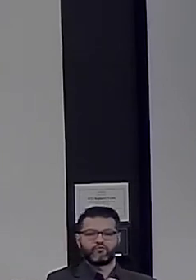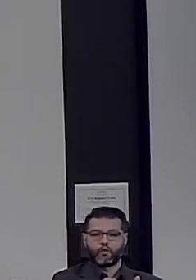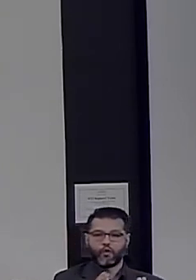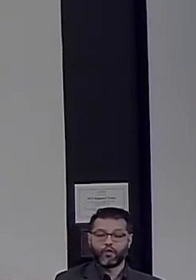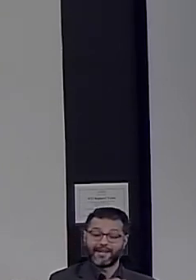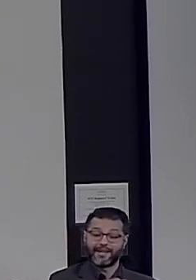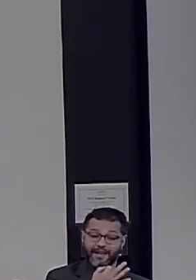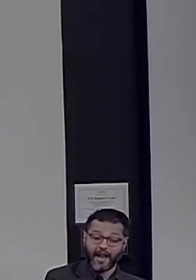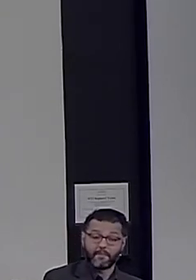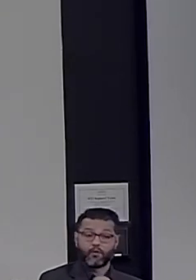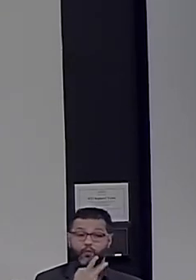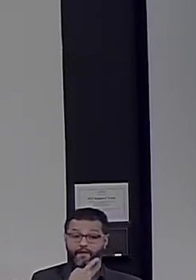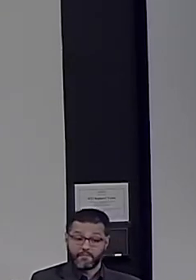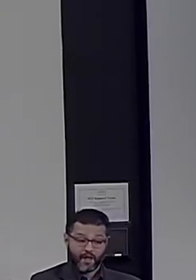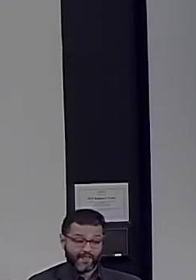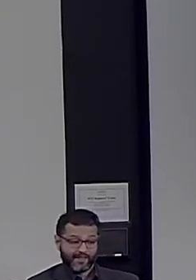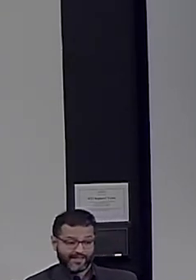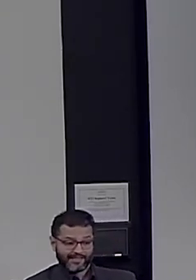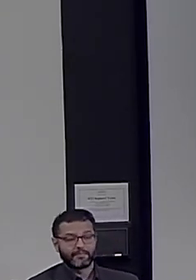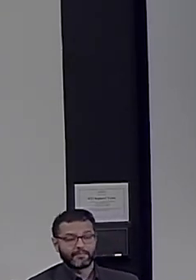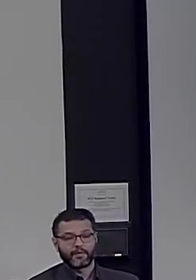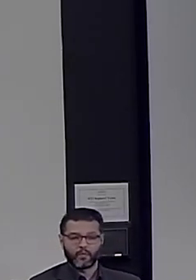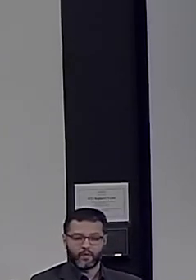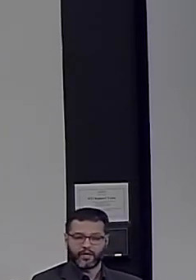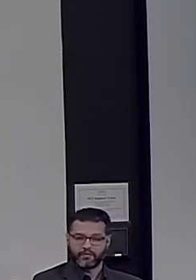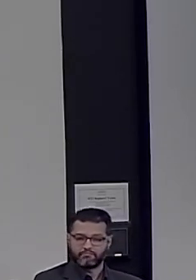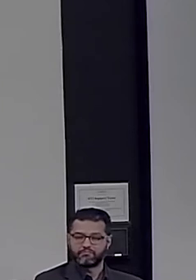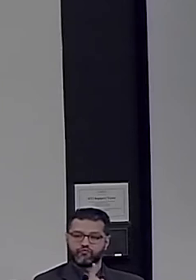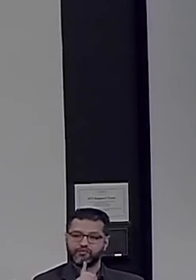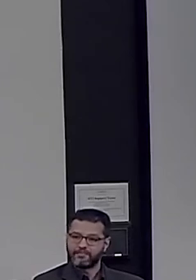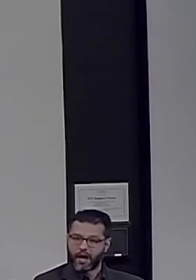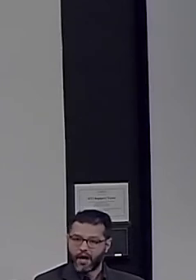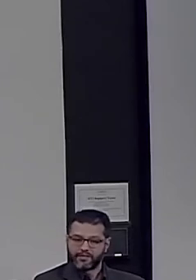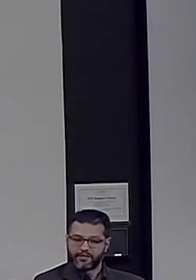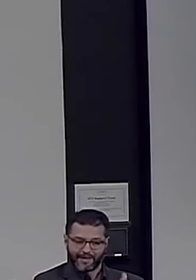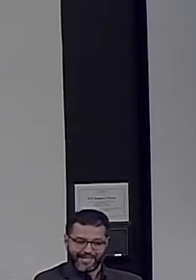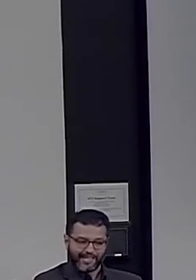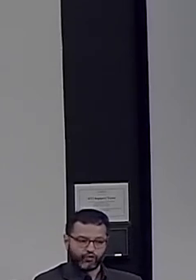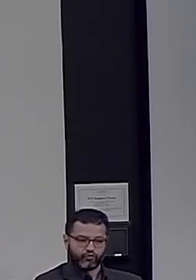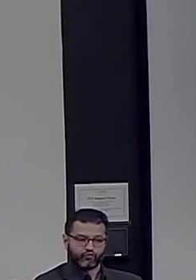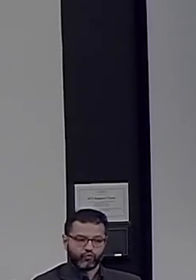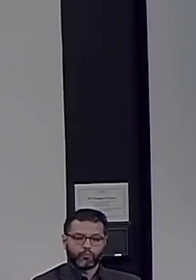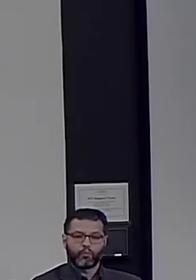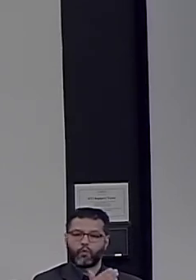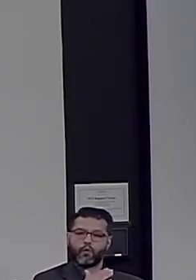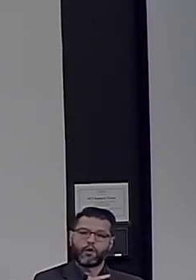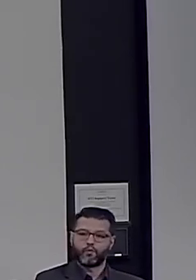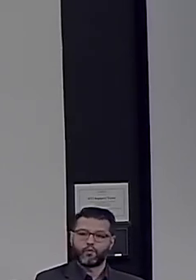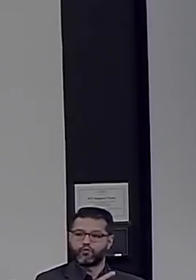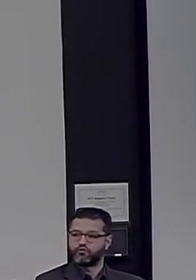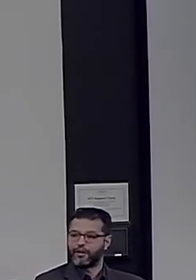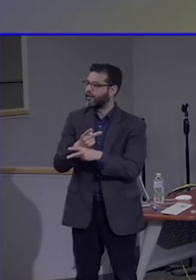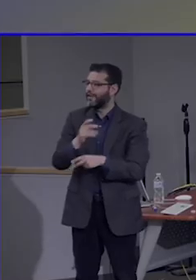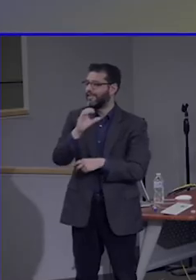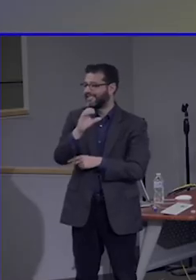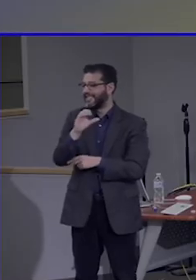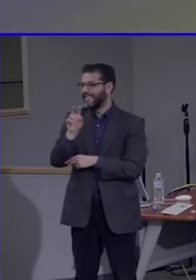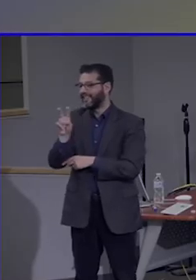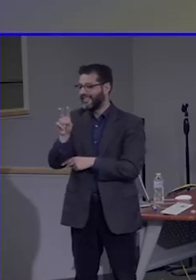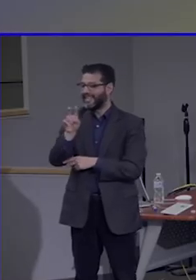assessments we explored response by group to computer-generated CV syllables with a voice onset